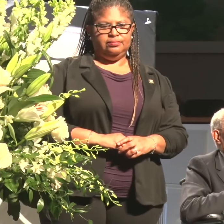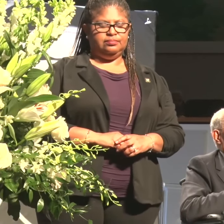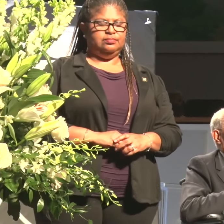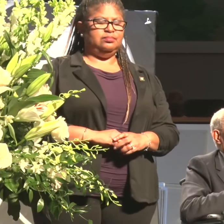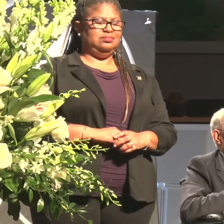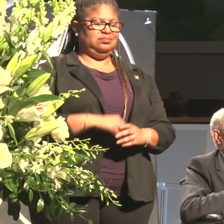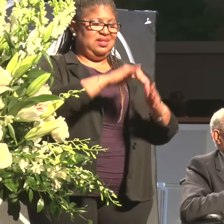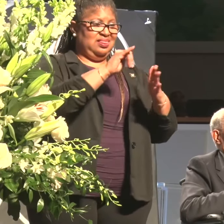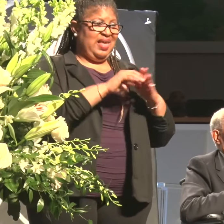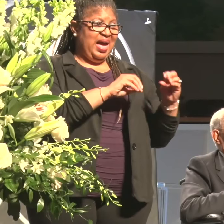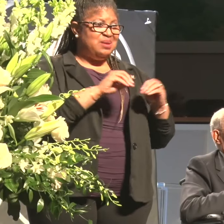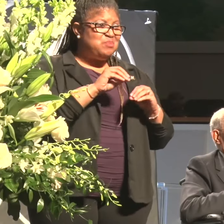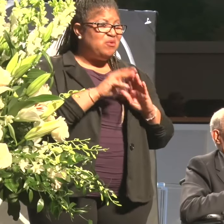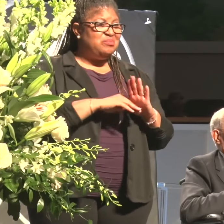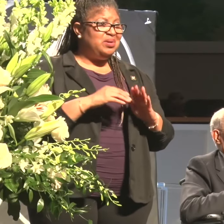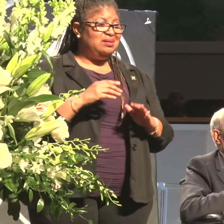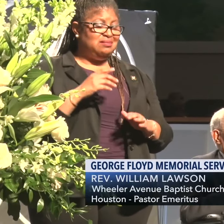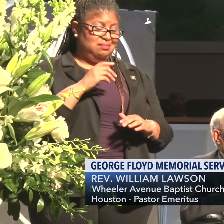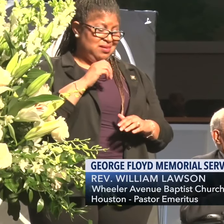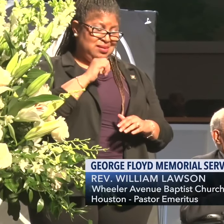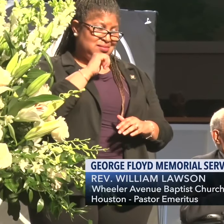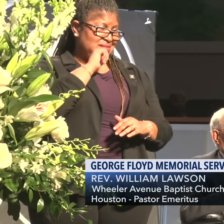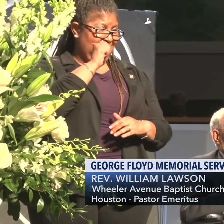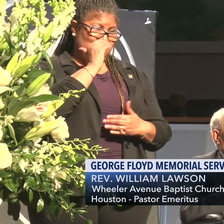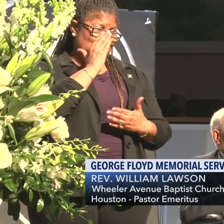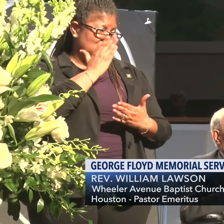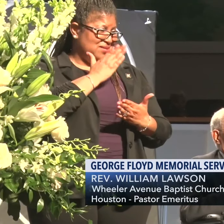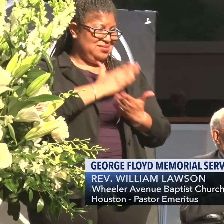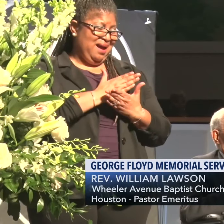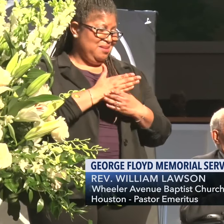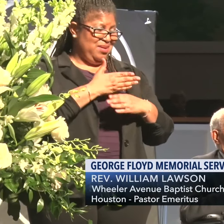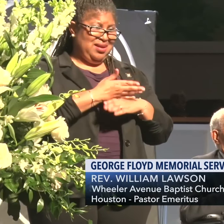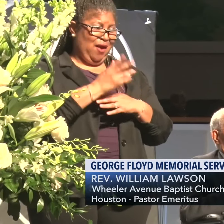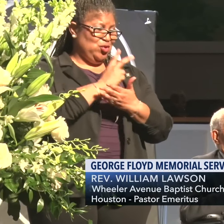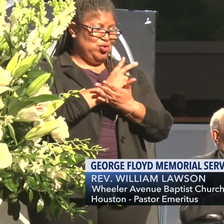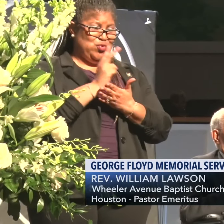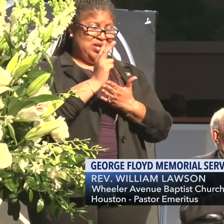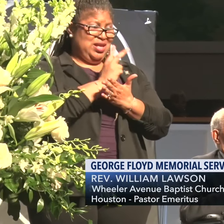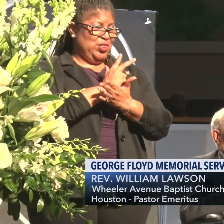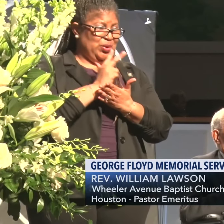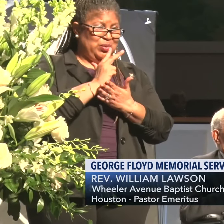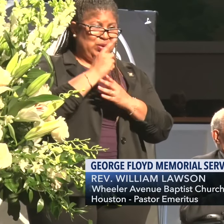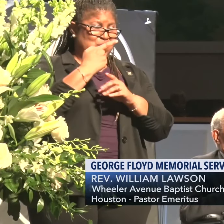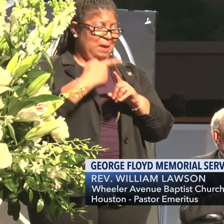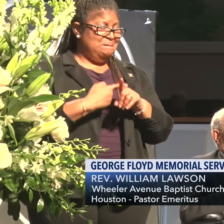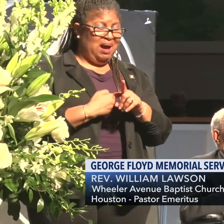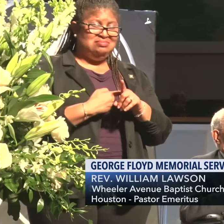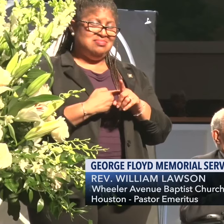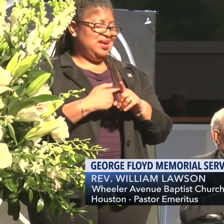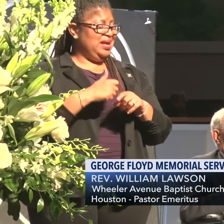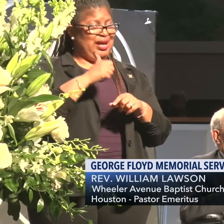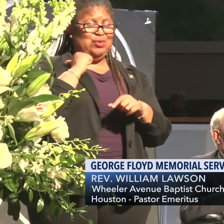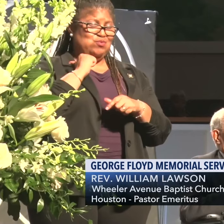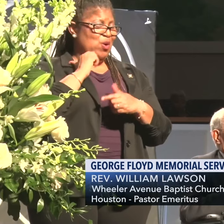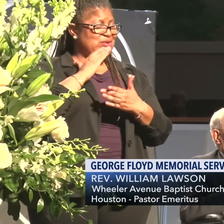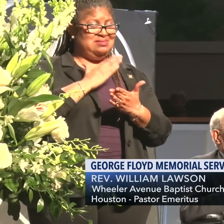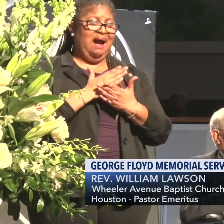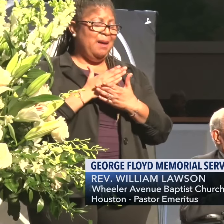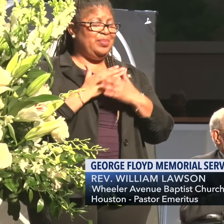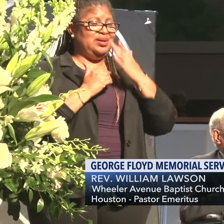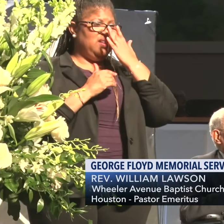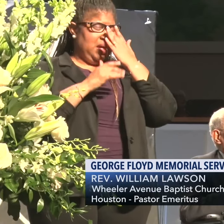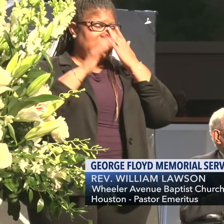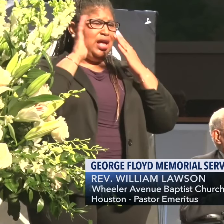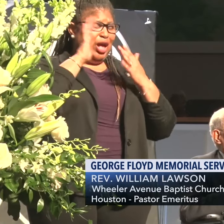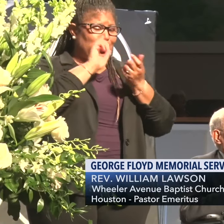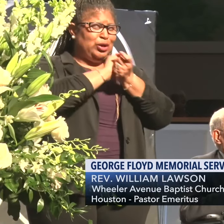And that movement is not going to stop after two weeks, three weeks, a month. That movement is